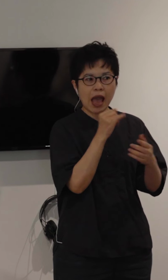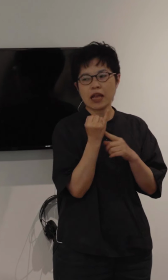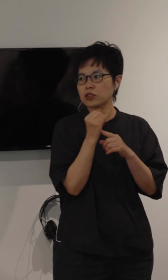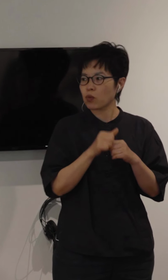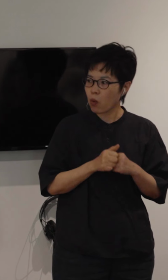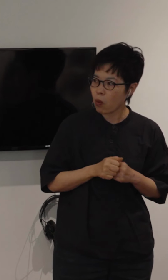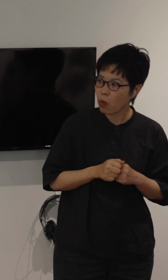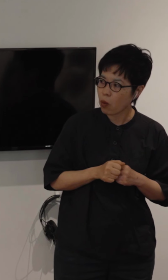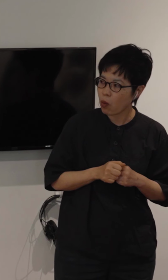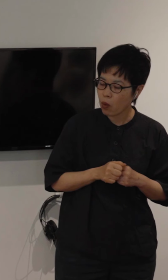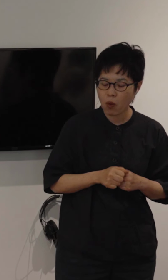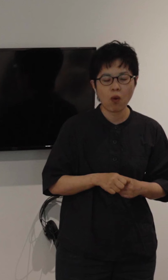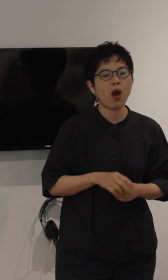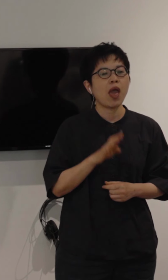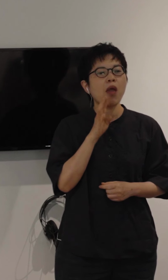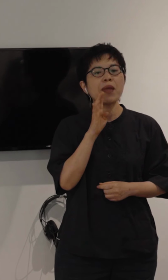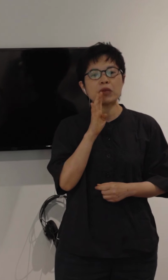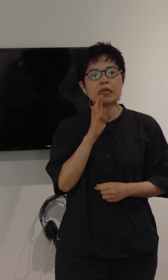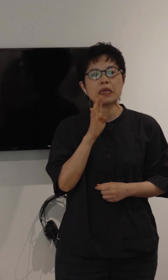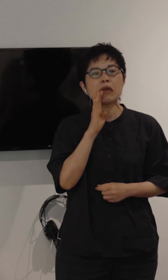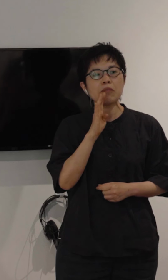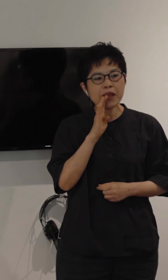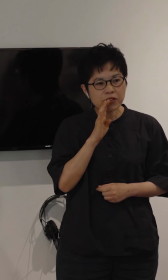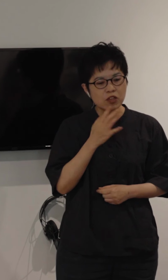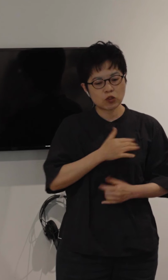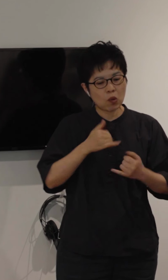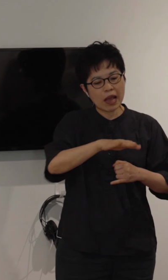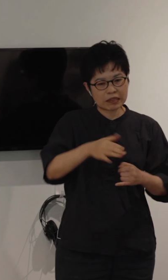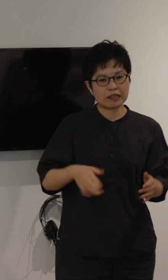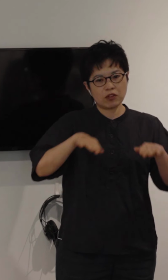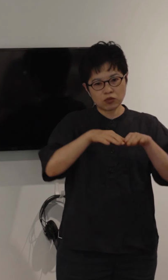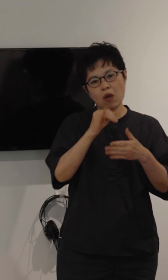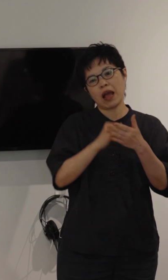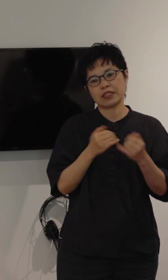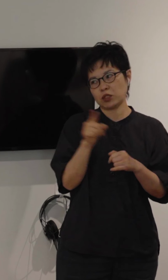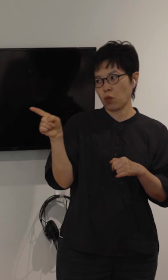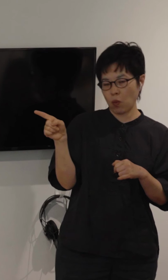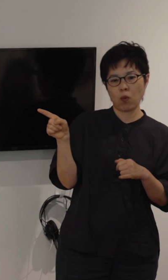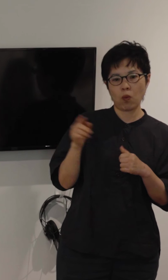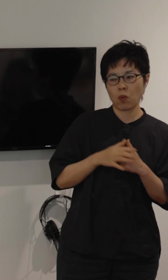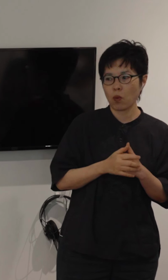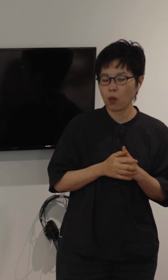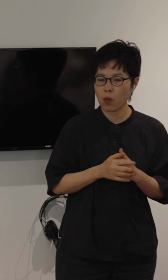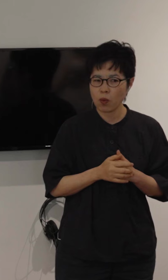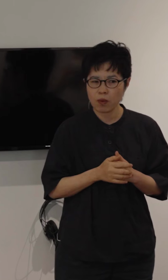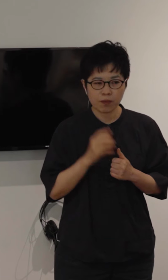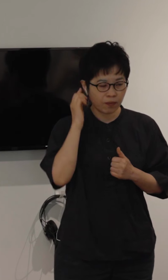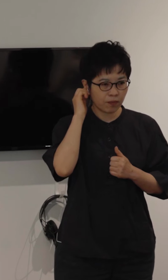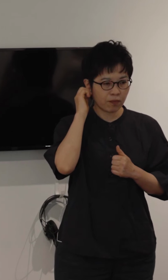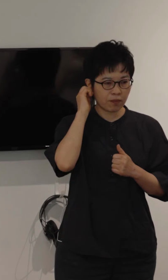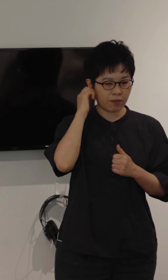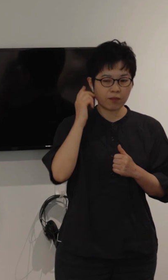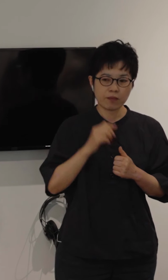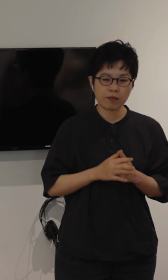in Belgium. And he creates really beautiful work where he swooshes the lines one over the other whilst he's sitting